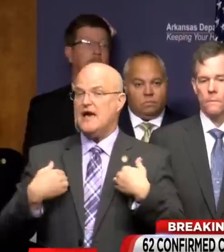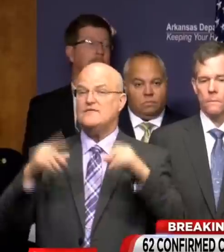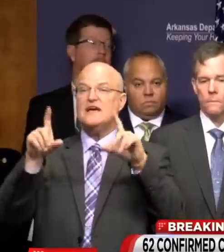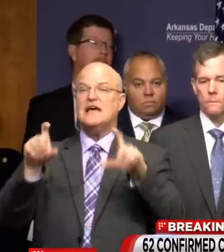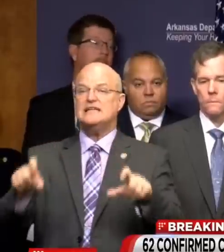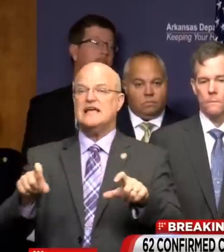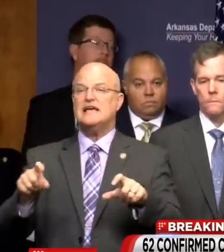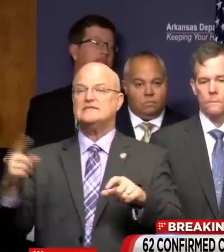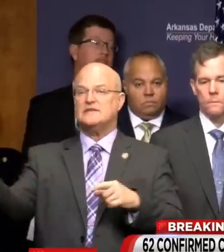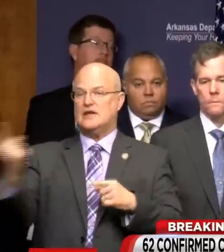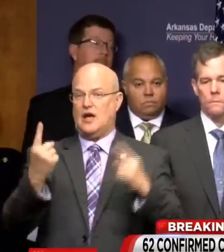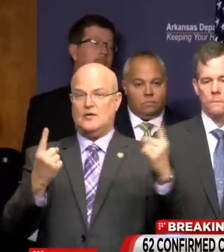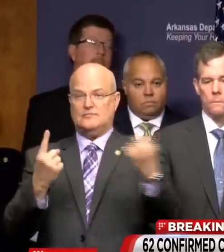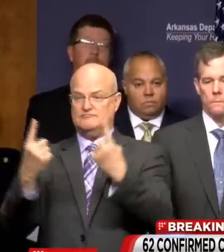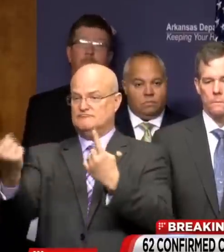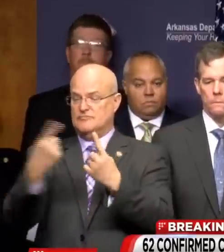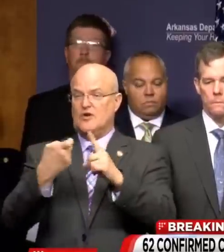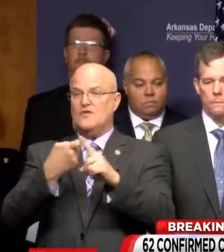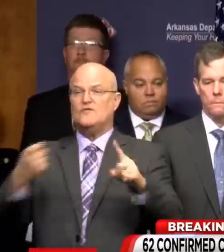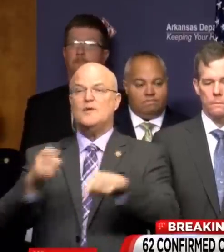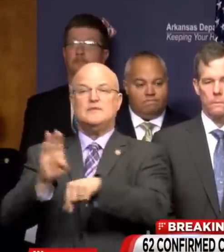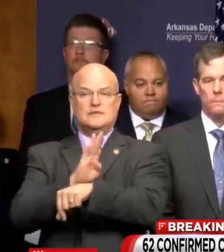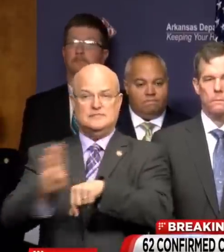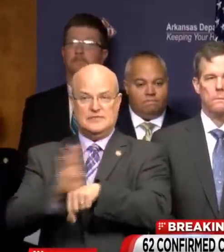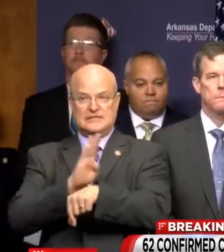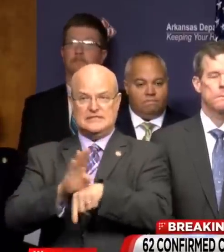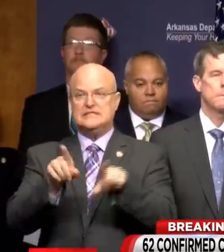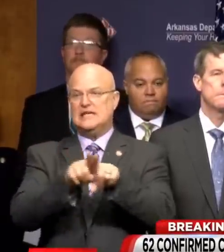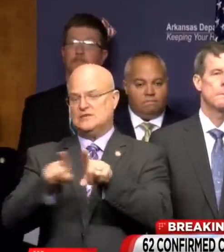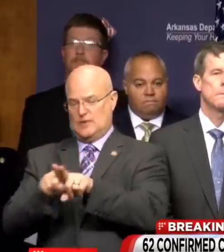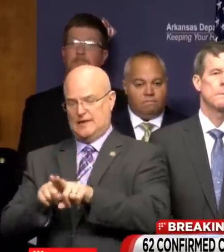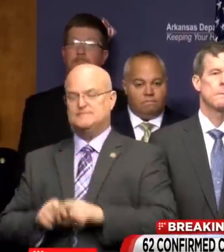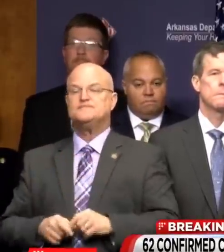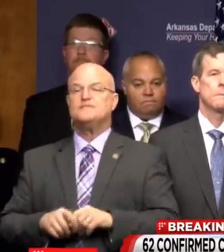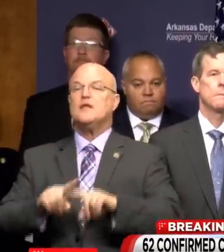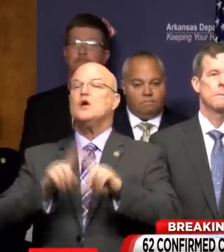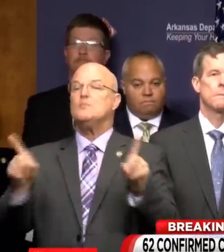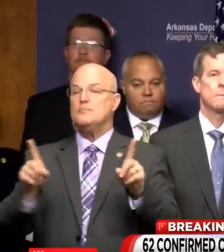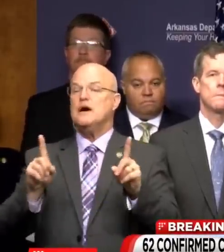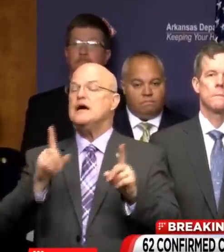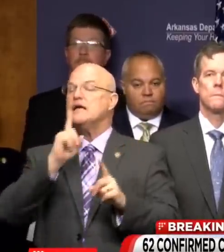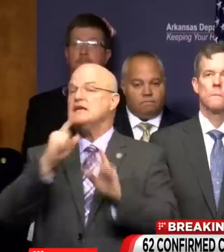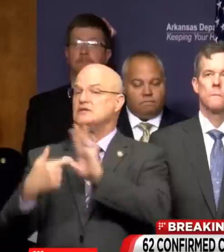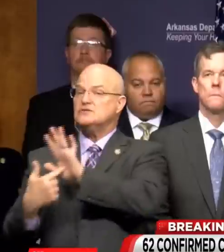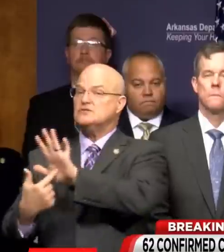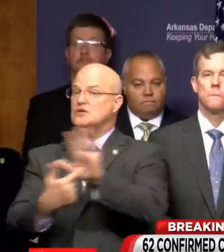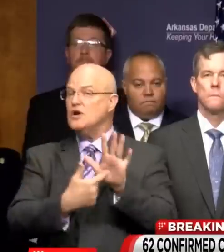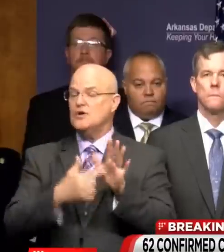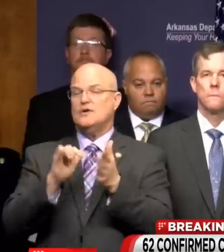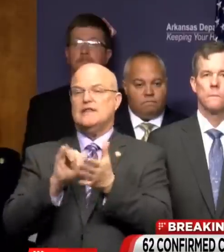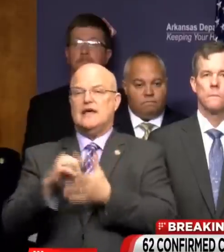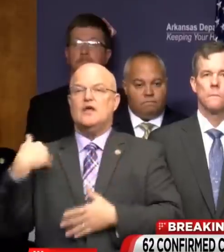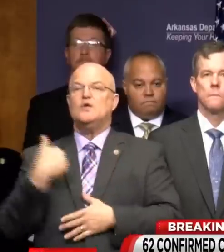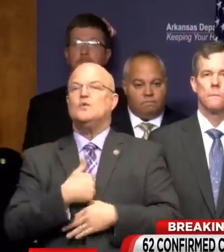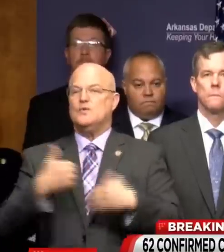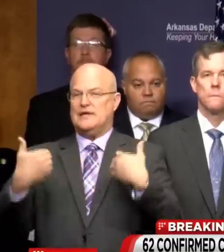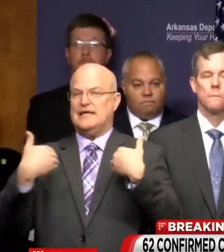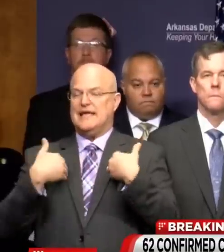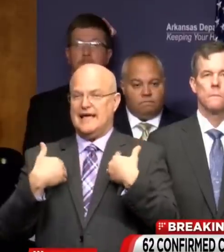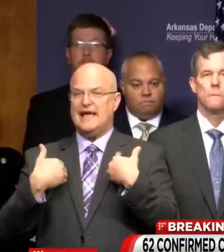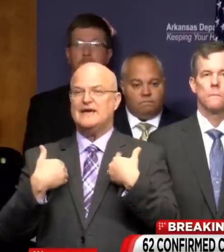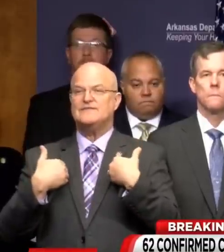tests are coming in for the commercial test providers as well. But it does reflect the fact that we do